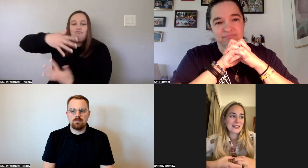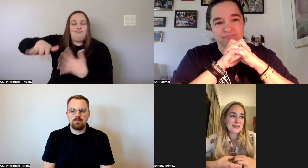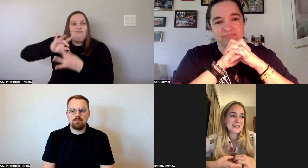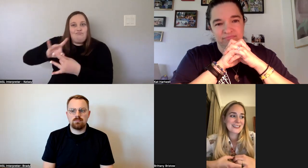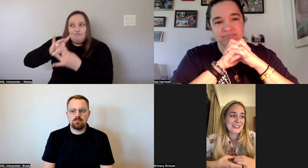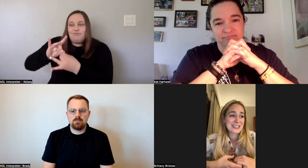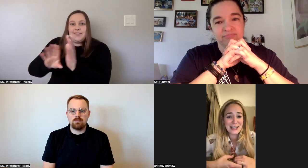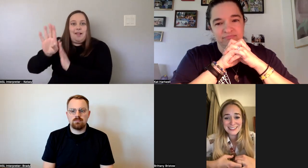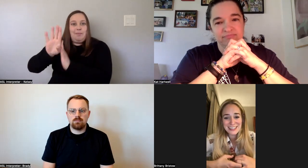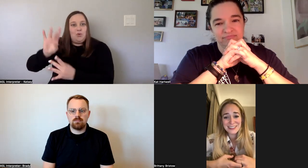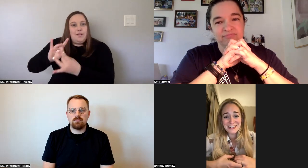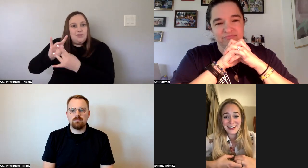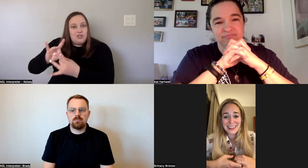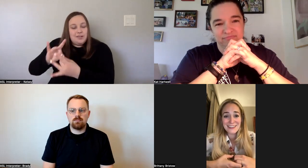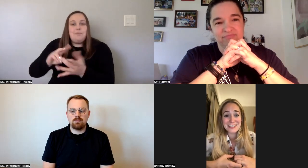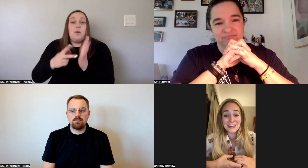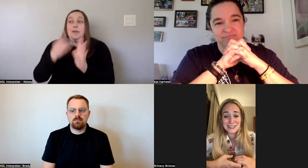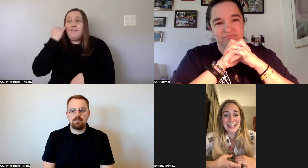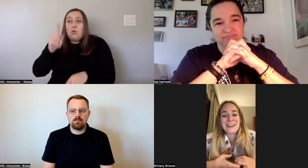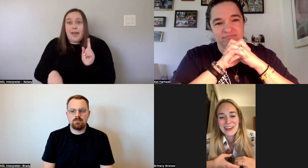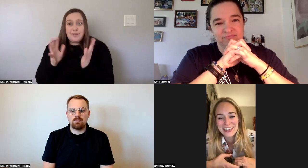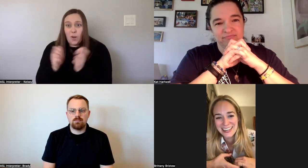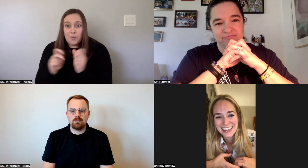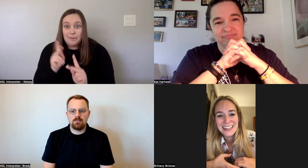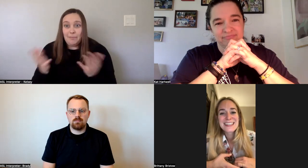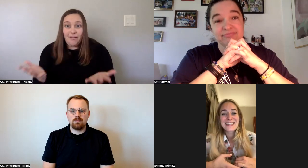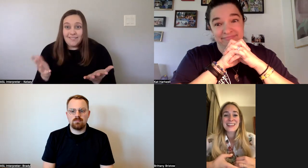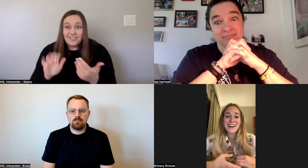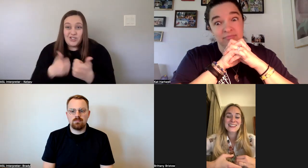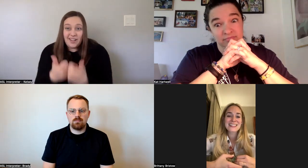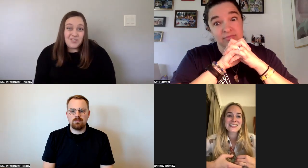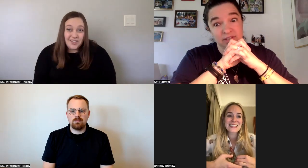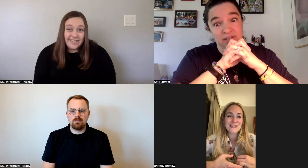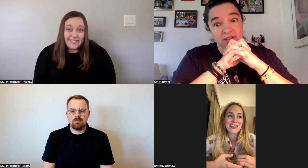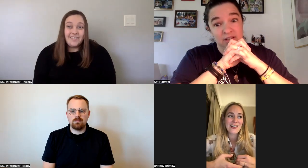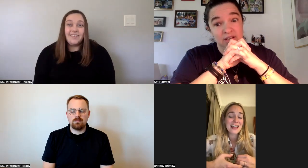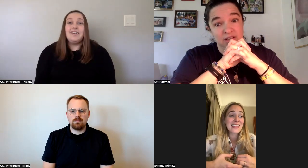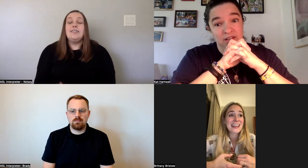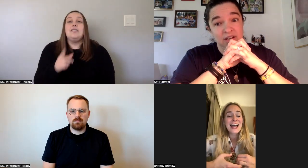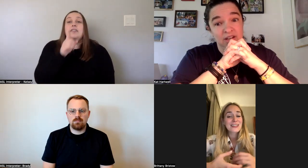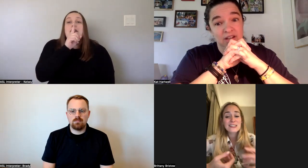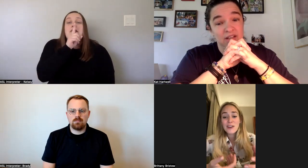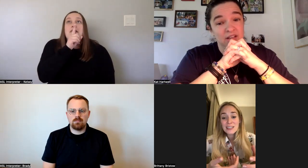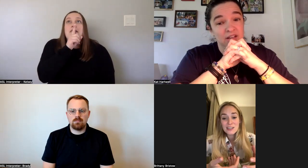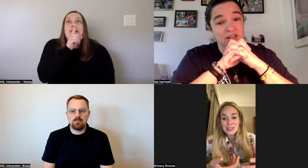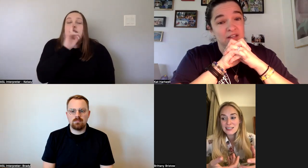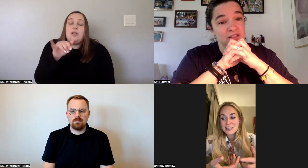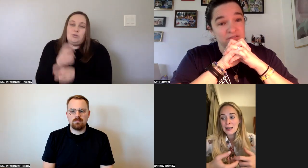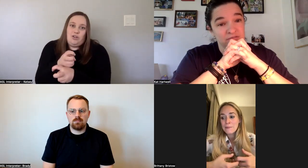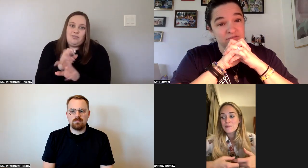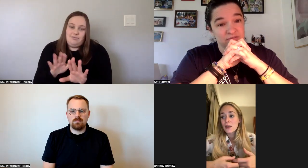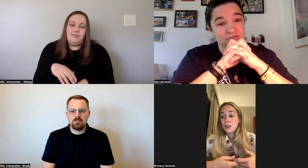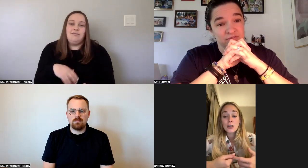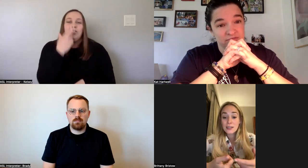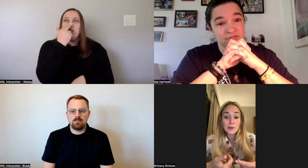And it's challenging when you're not allowed to talk to anybody. So that was definitely hard. And then like there's funny little things